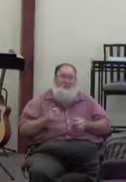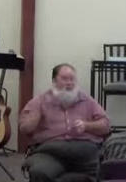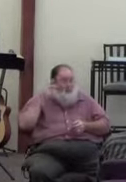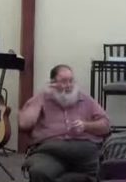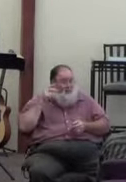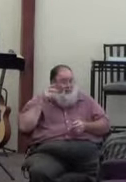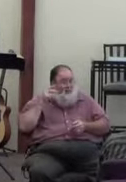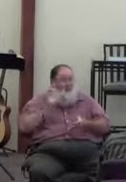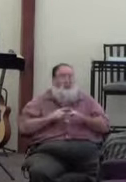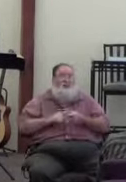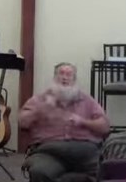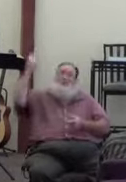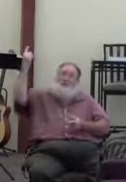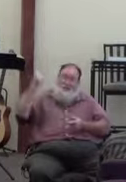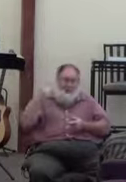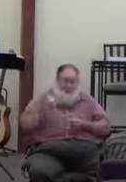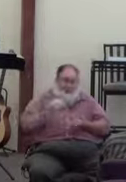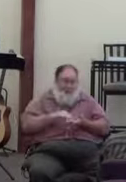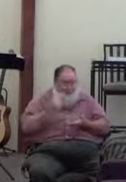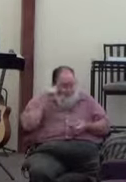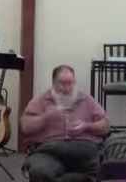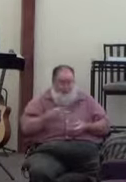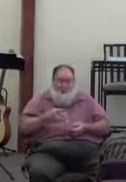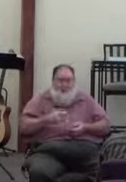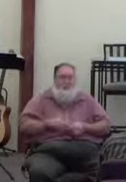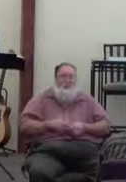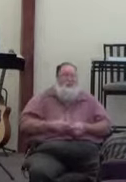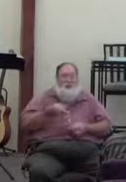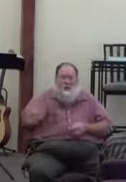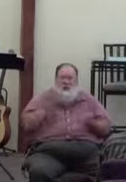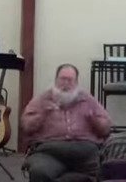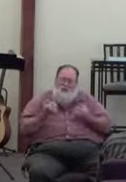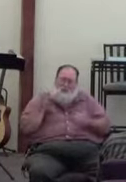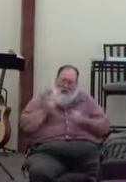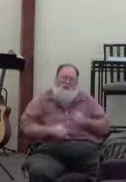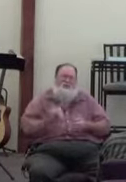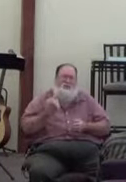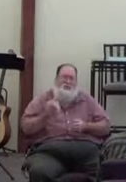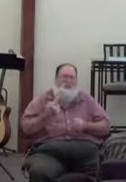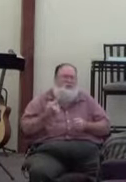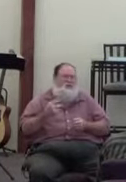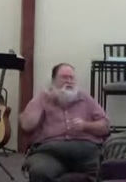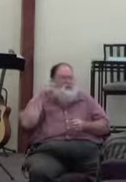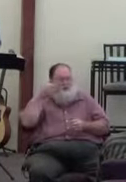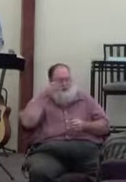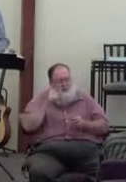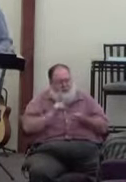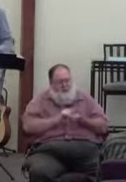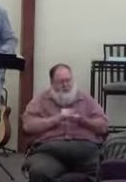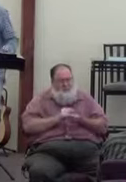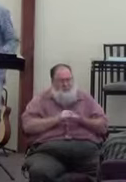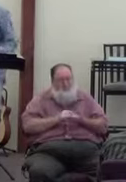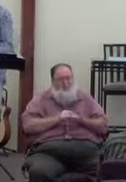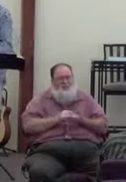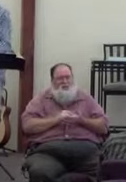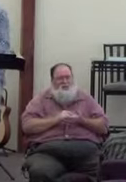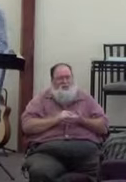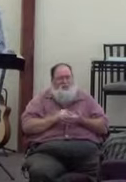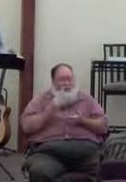me, a spotless bride. God wants everyone to hear the gospel, and his hearts that no one would